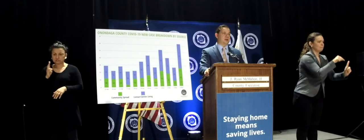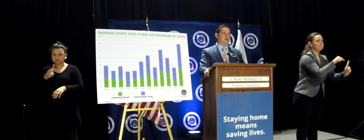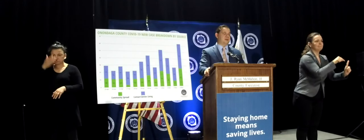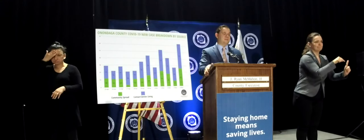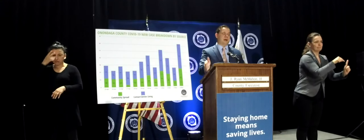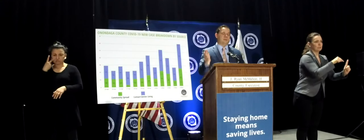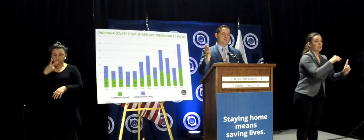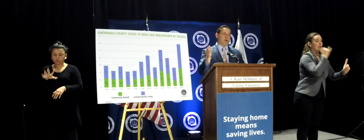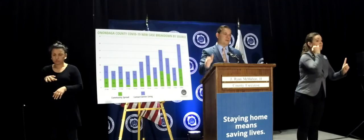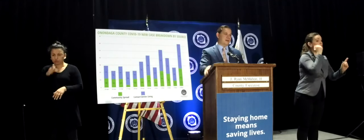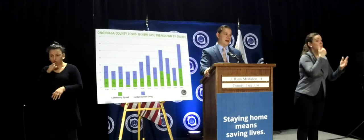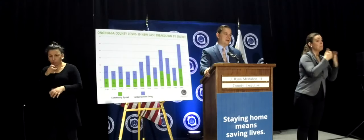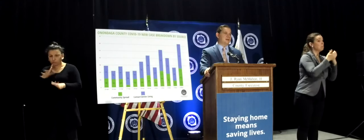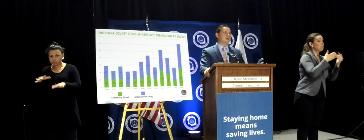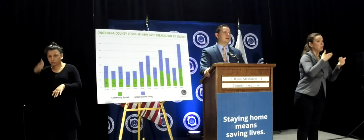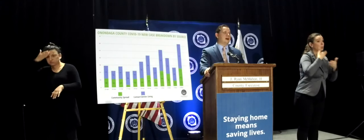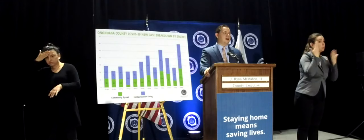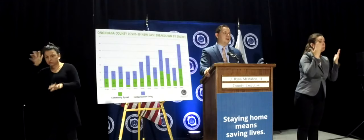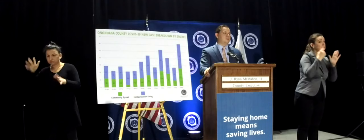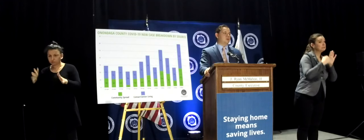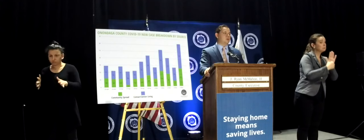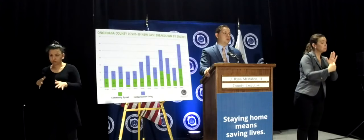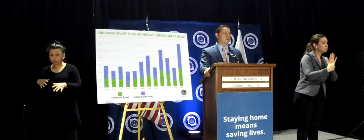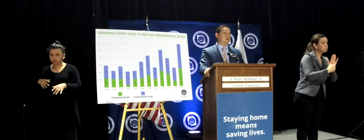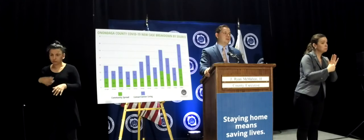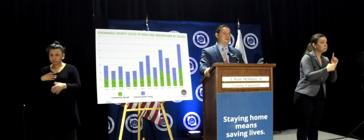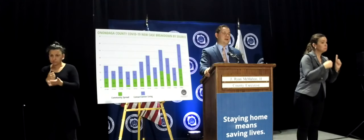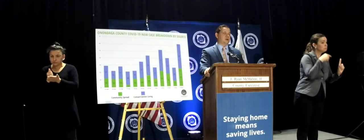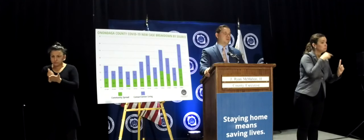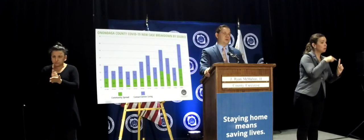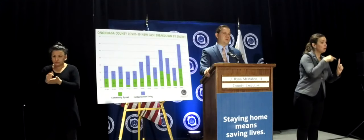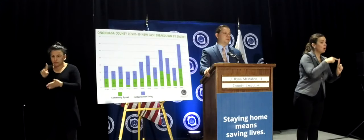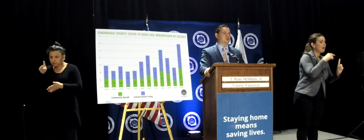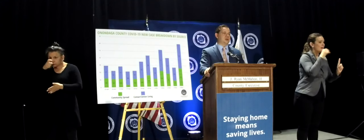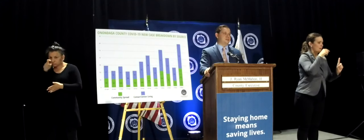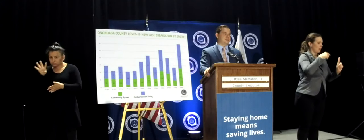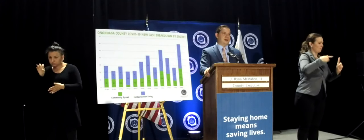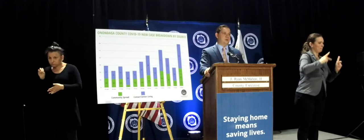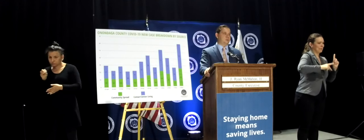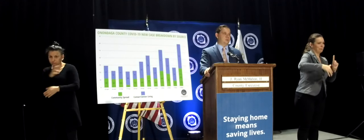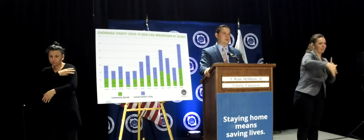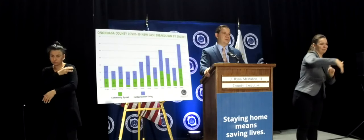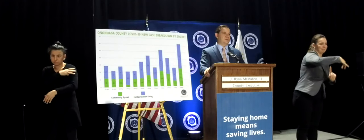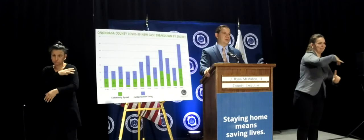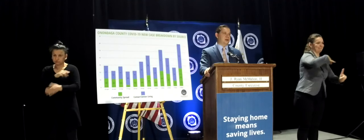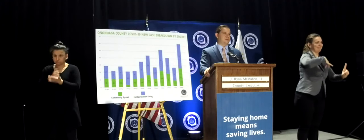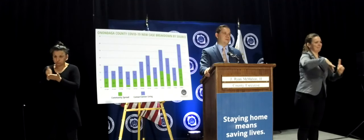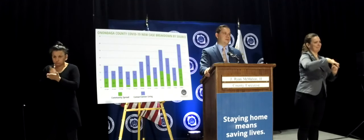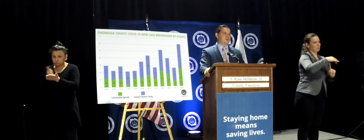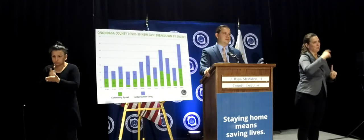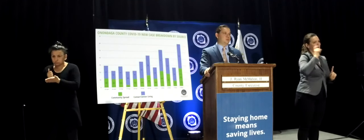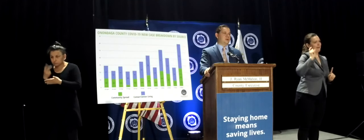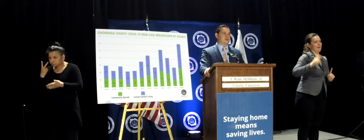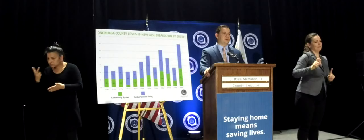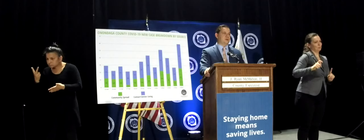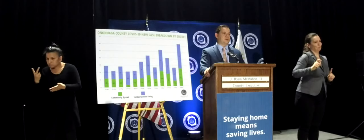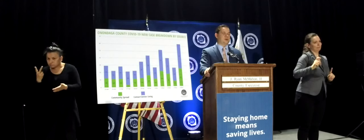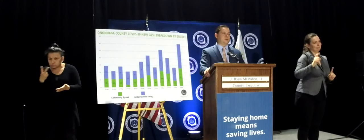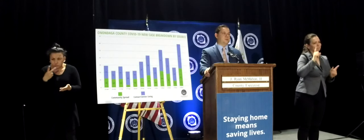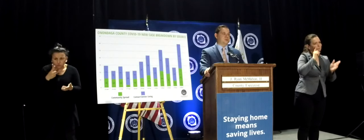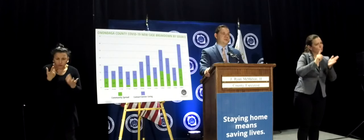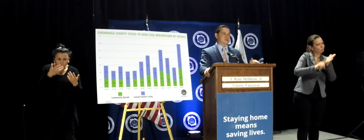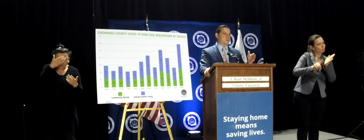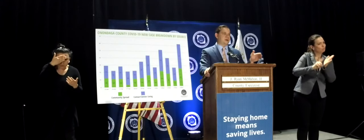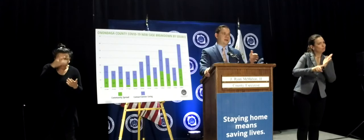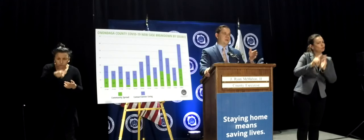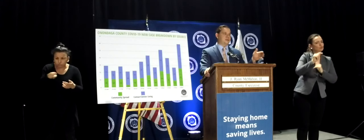be trained, if probably more than that. There's not 140 people tracing now. We have 20, 30, 40